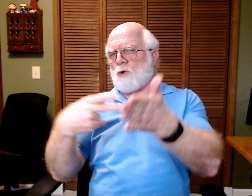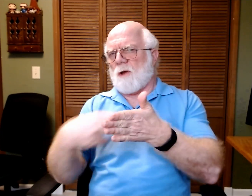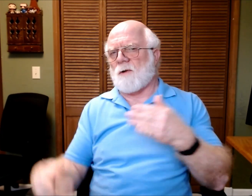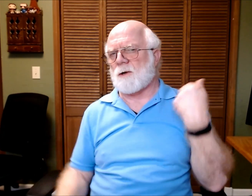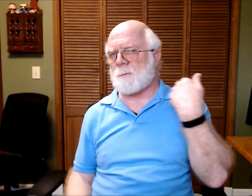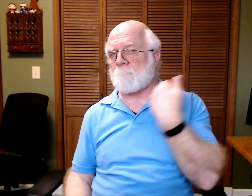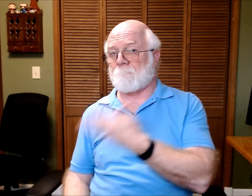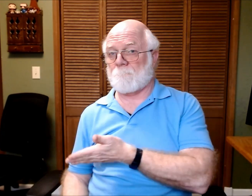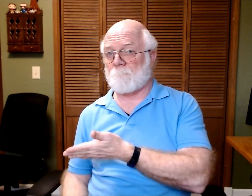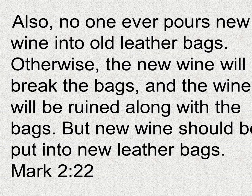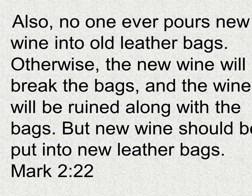I'll show you a verse.